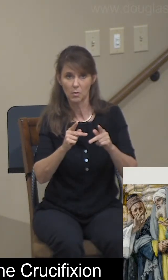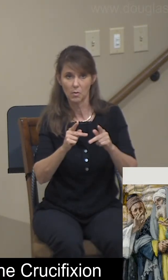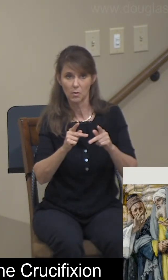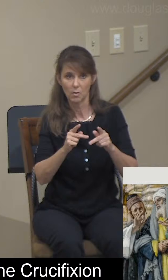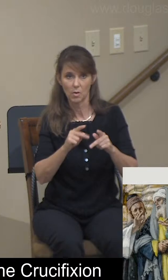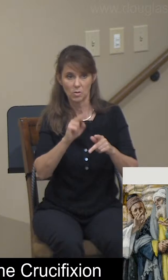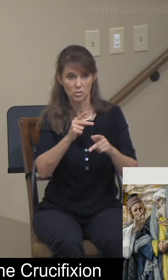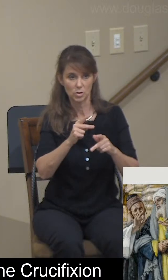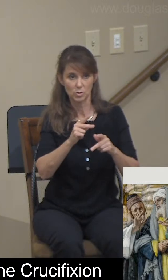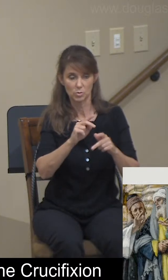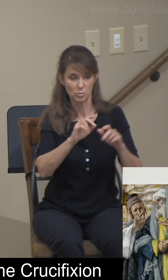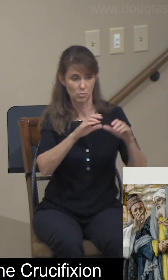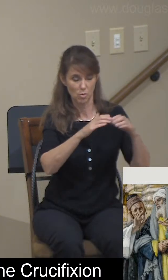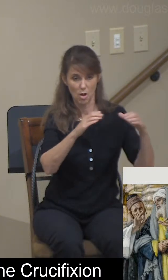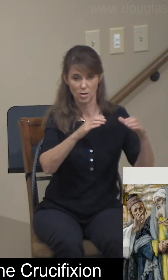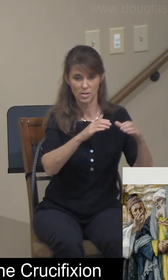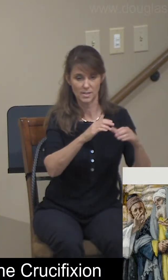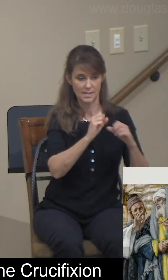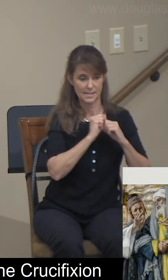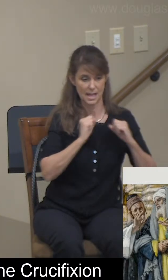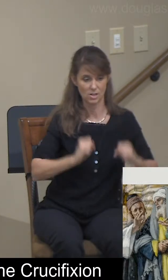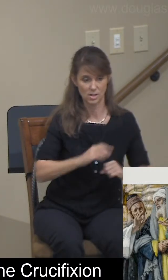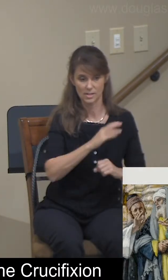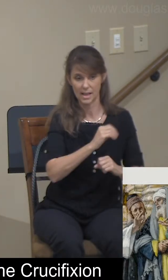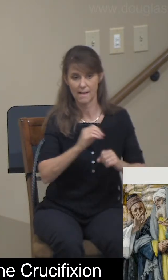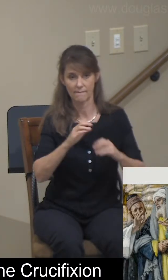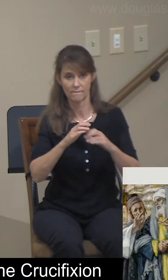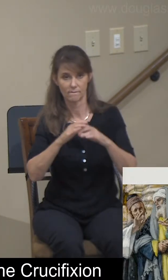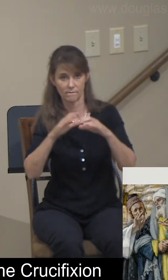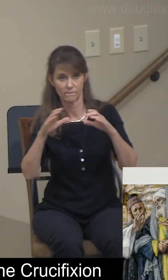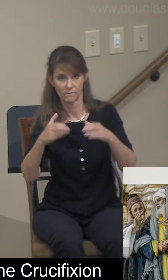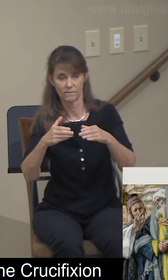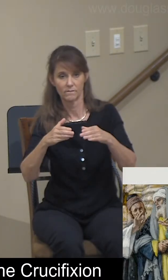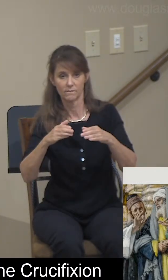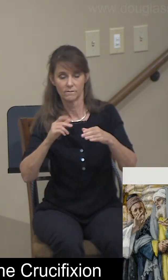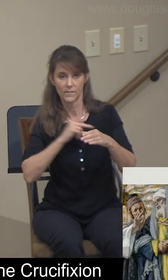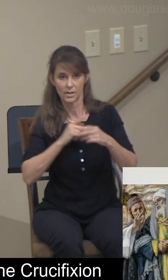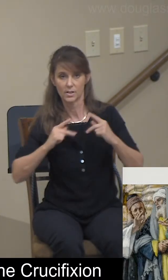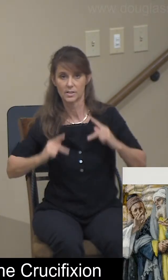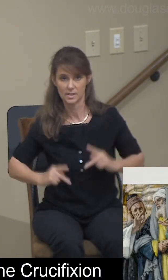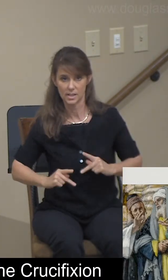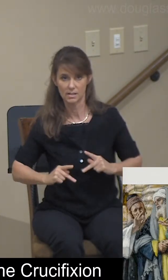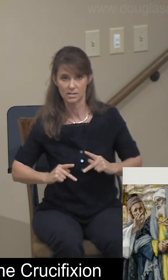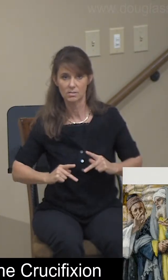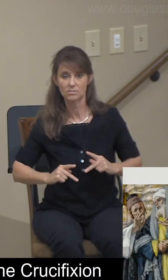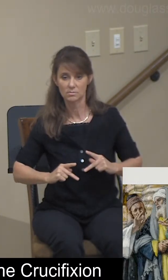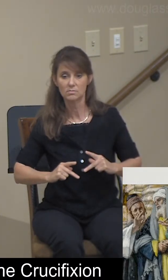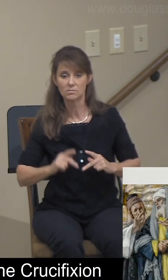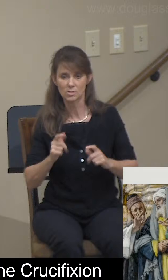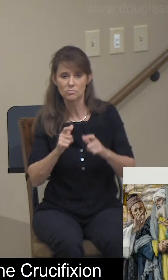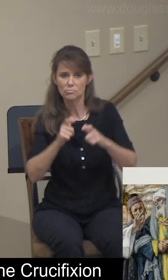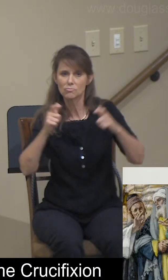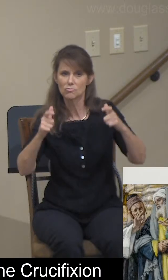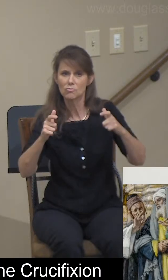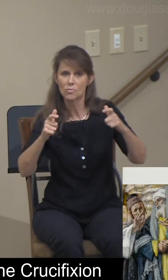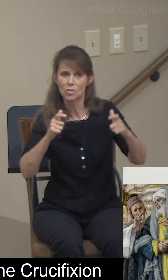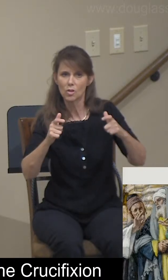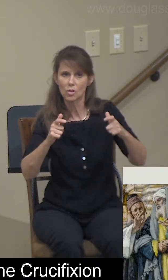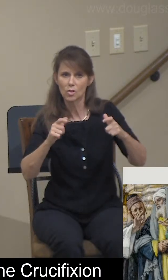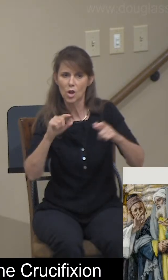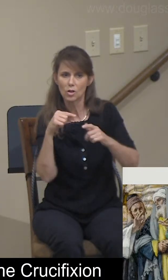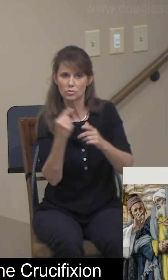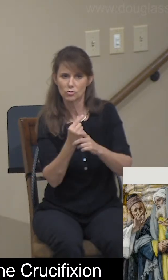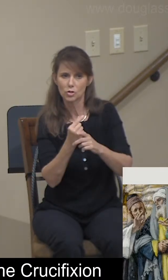largest in the region, the Sadducees and the Pharisees, it's one of the larger ones and one of the ones that is sort of